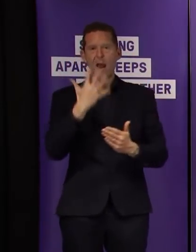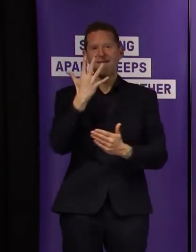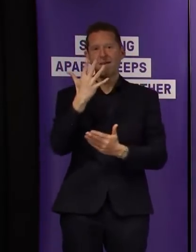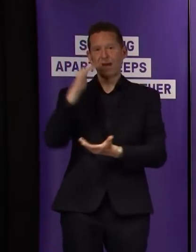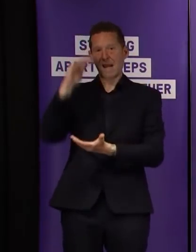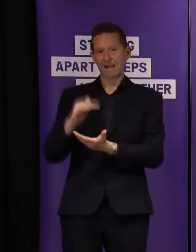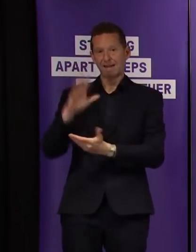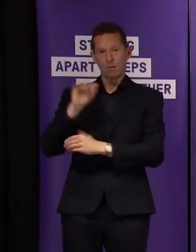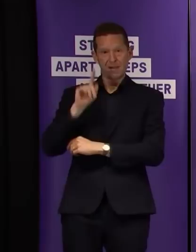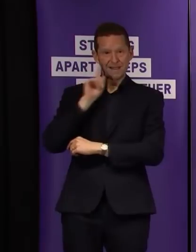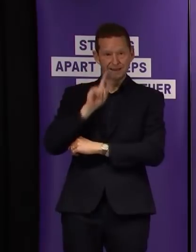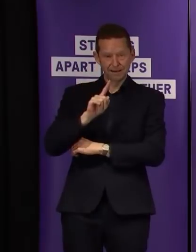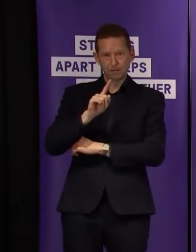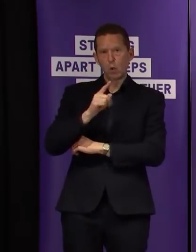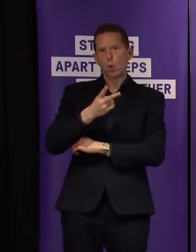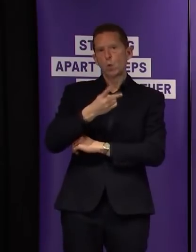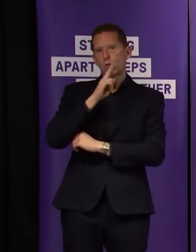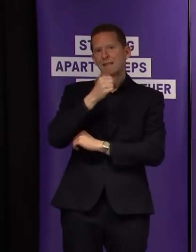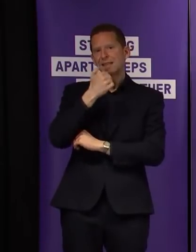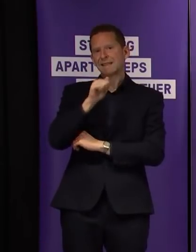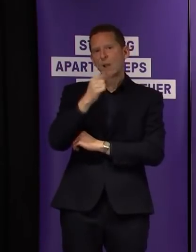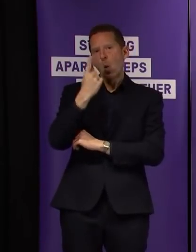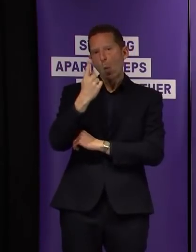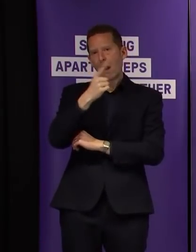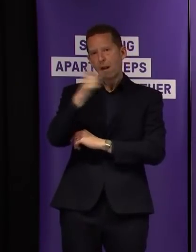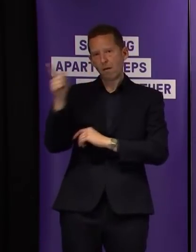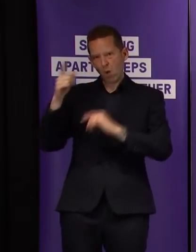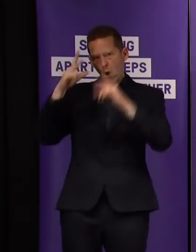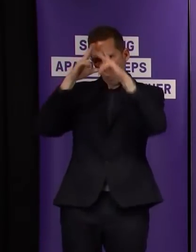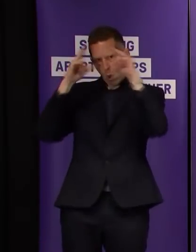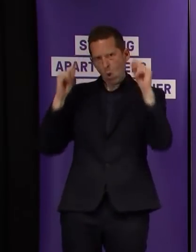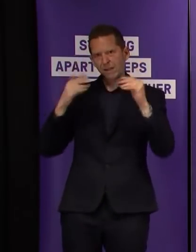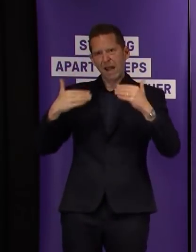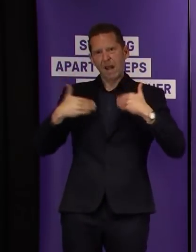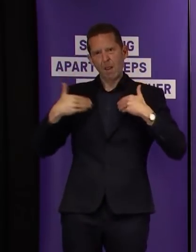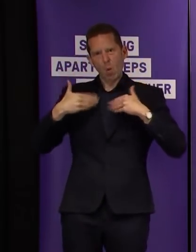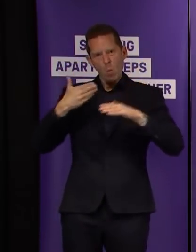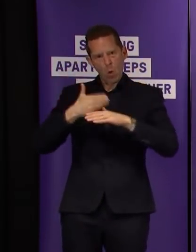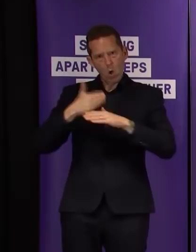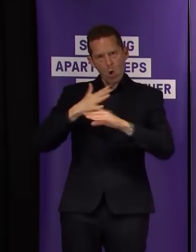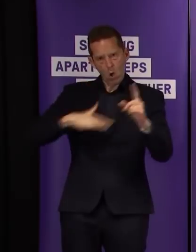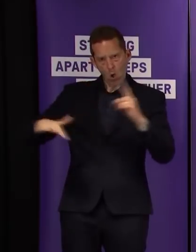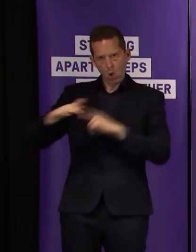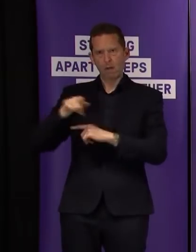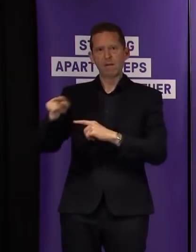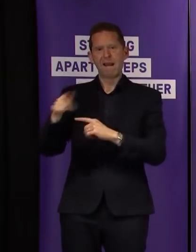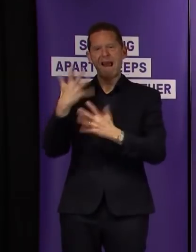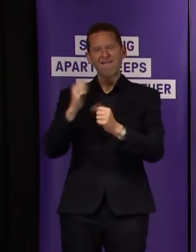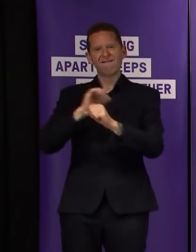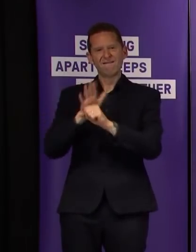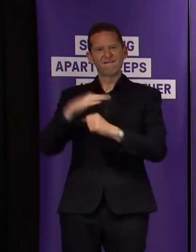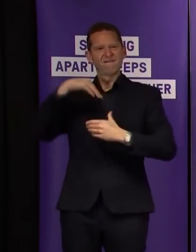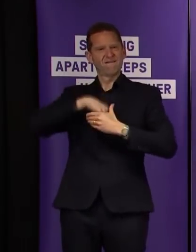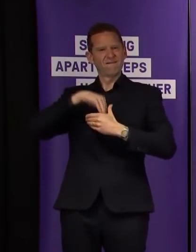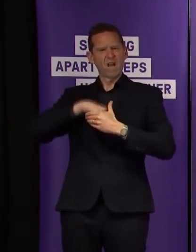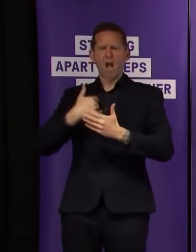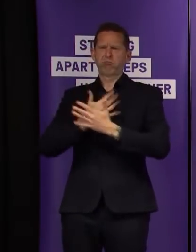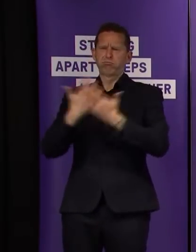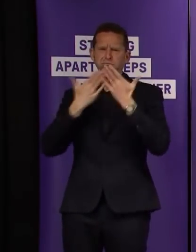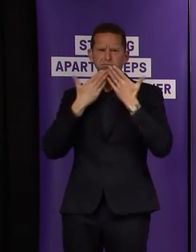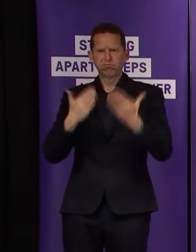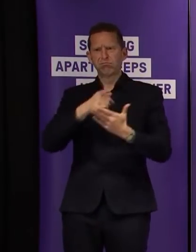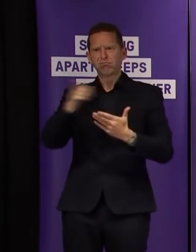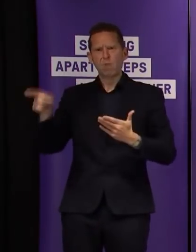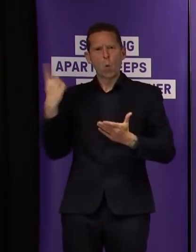There are 261 healthcare workers who are active cases. We send our best wishes to them and thank them for the amazing work they're doing right across